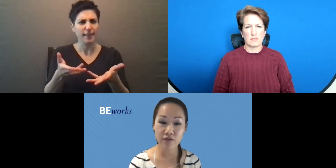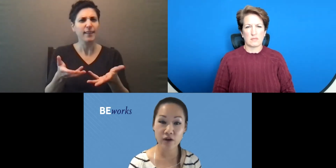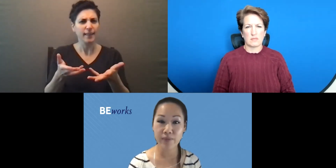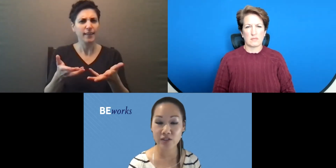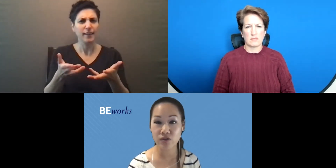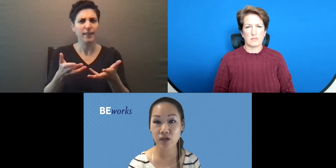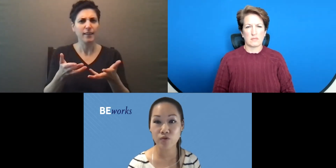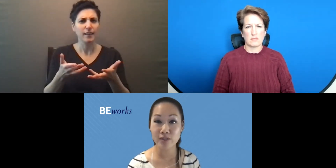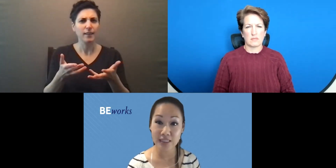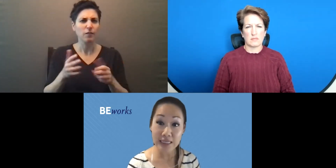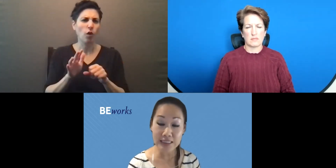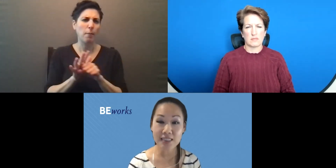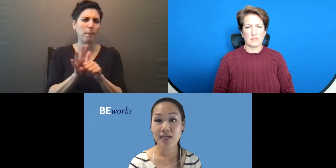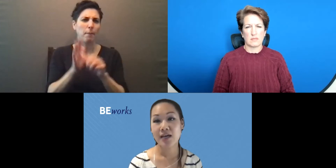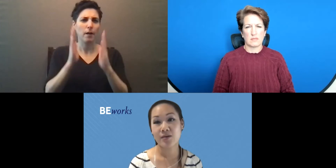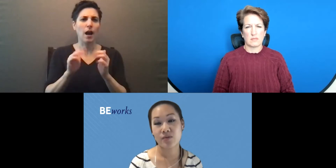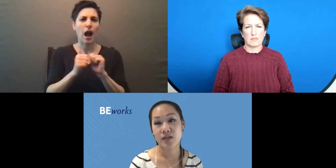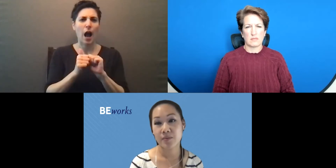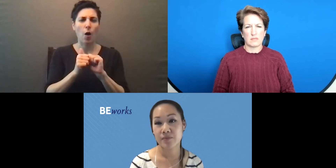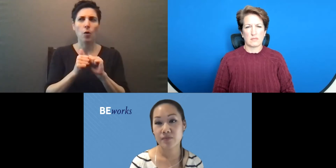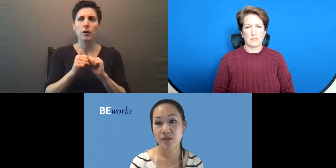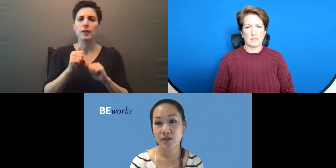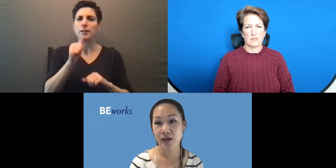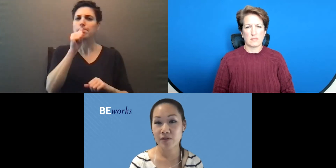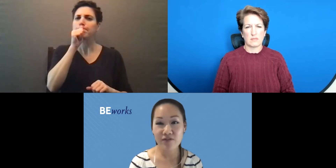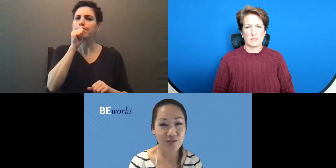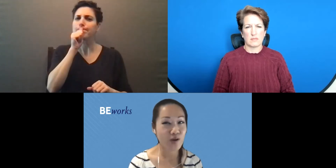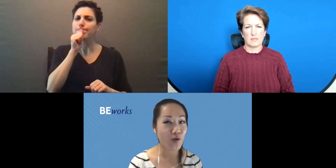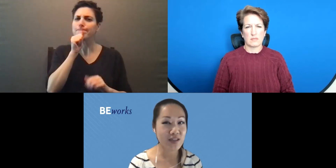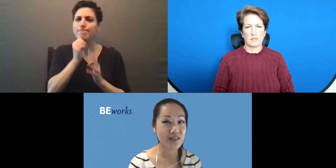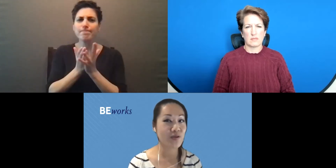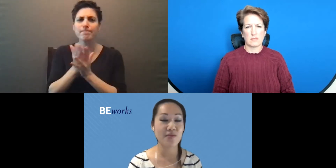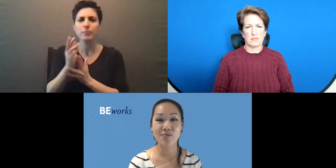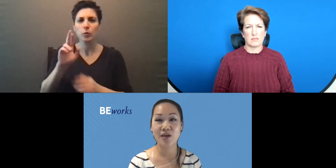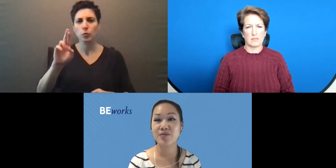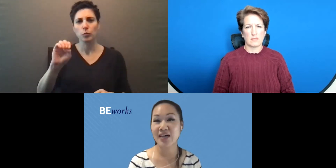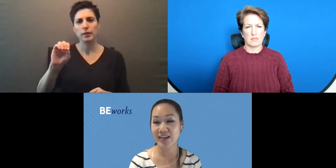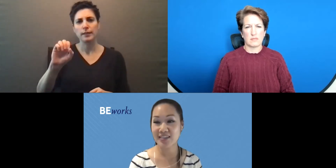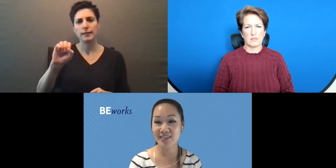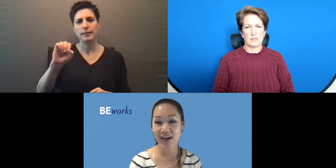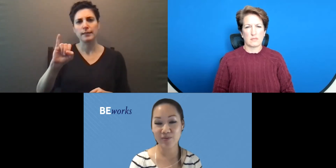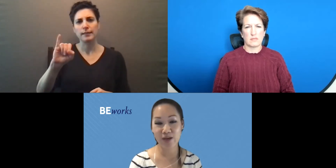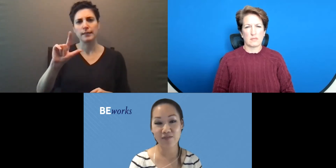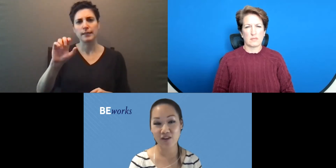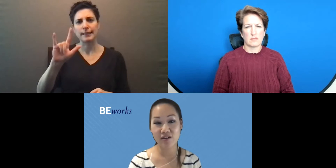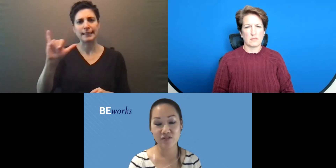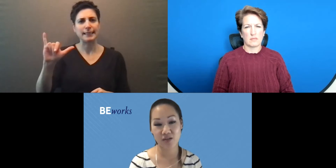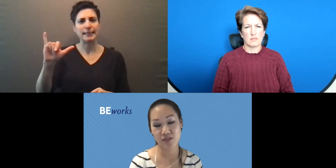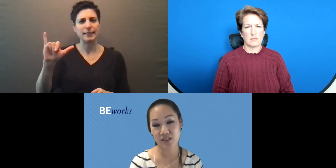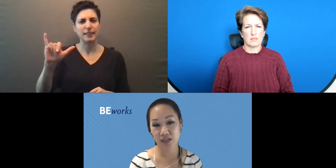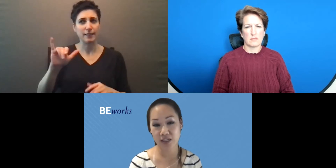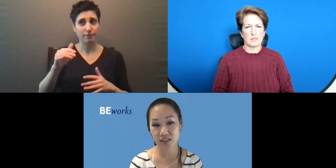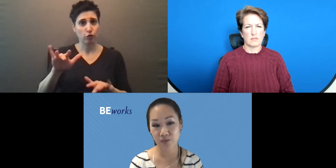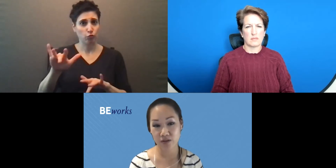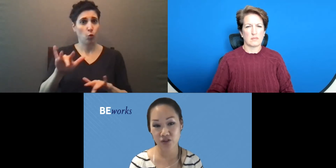training for ambassadors on resilience. And I believe it's recorded, so you may be able to access that. But we have a lot of tips